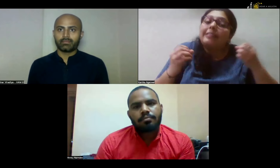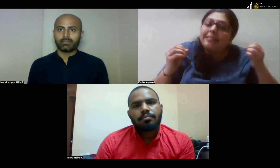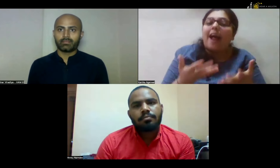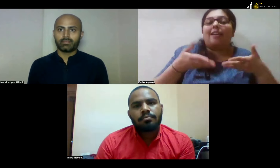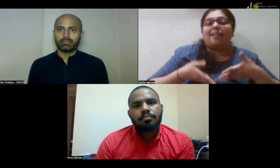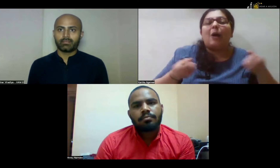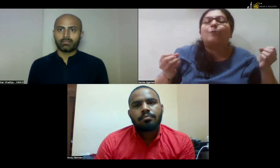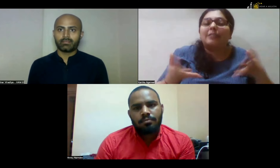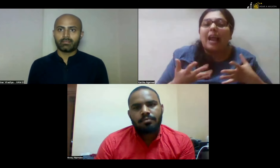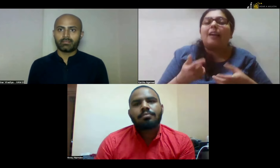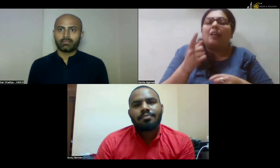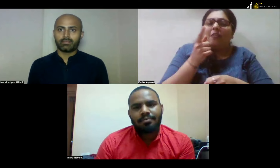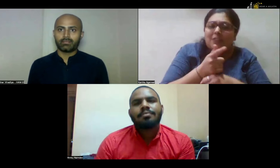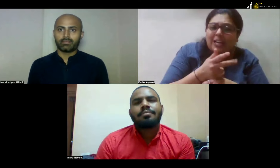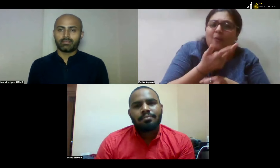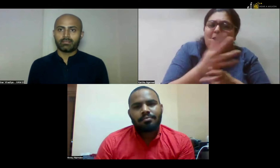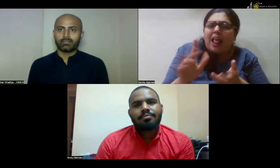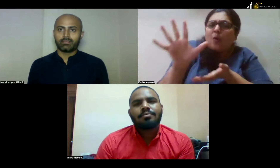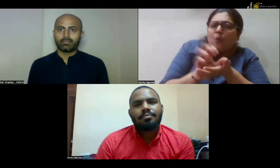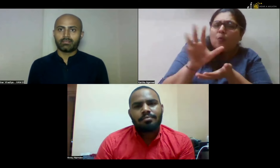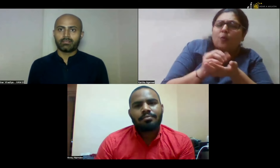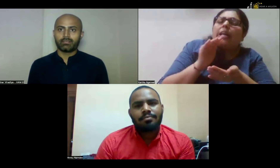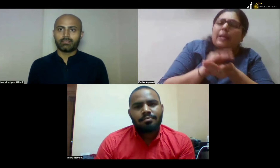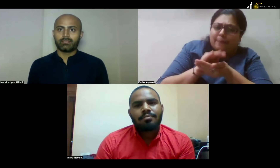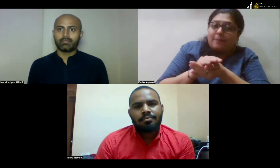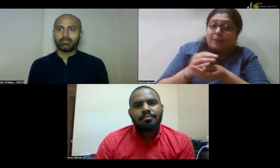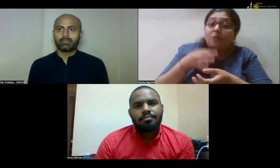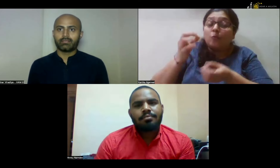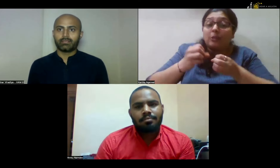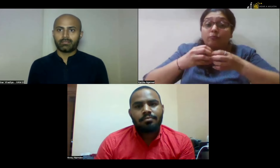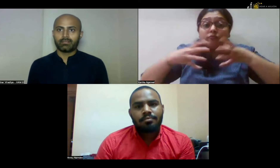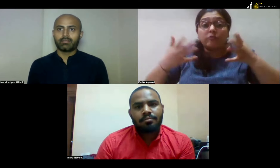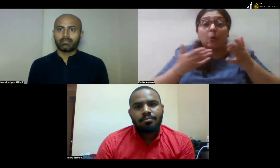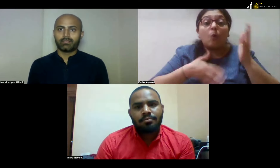have 5 multiple workshops in our 3 schools. So,